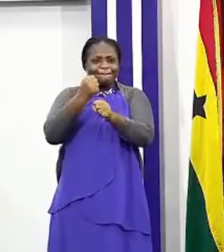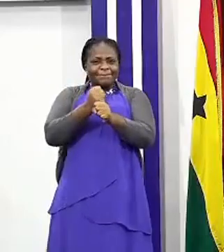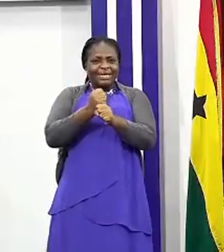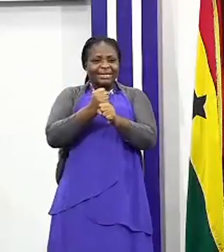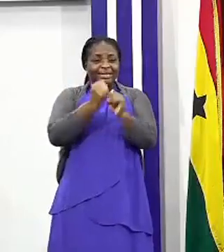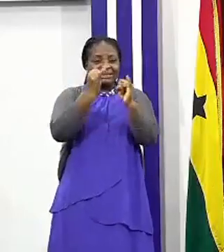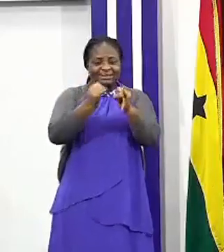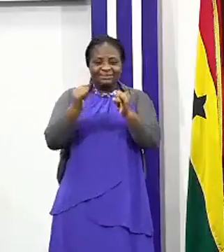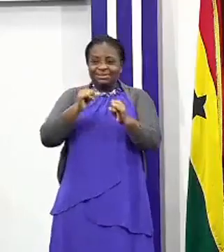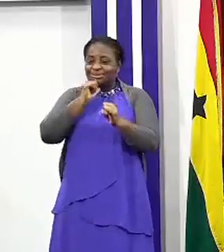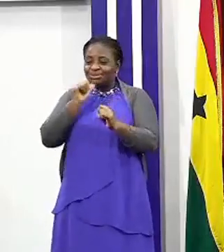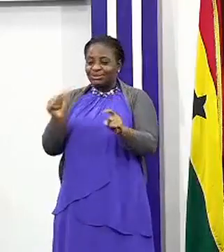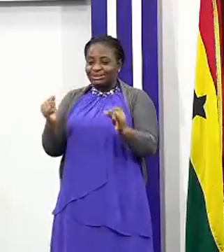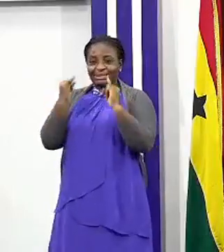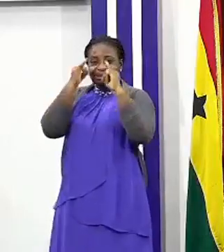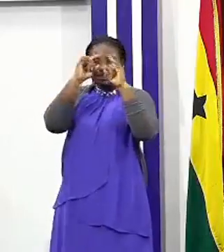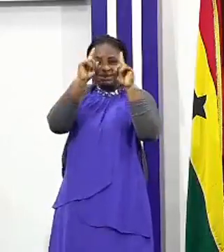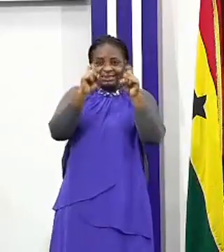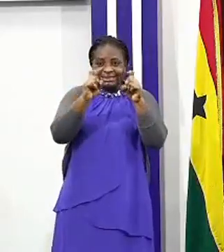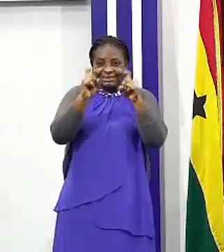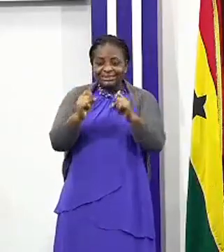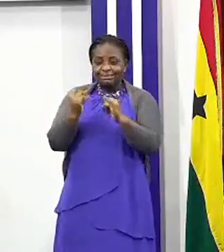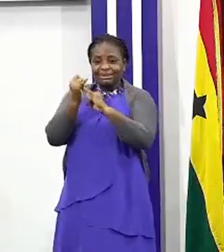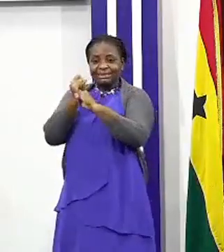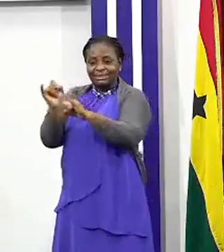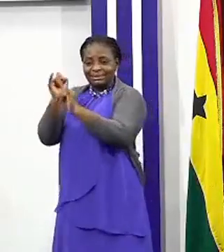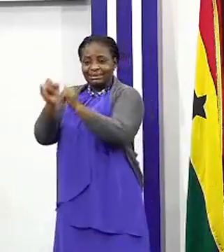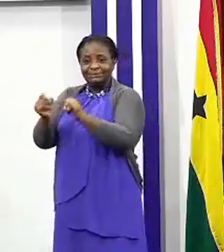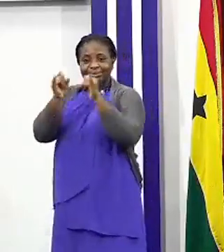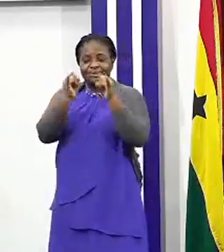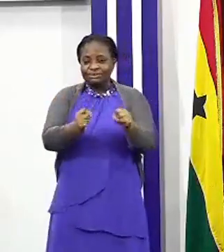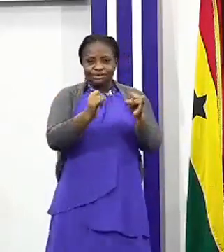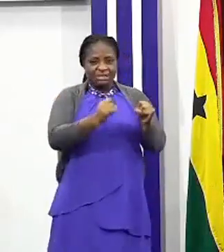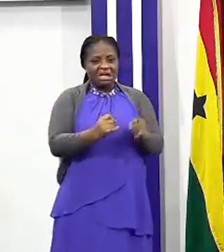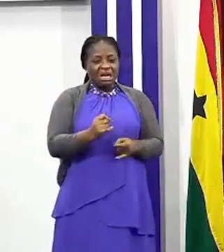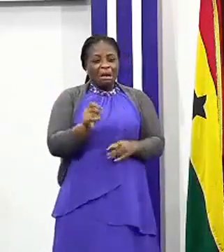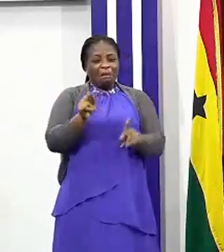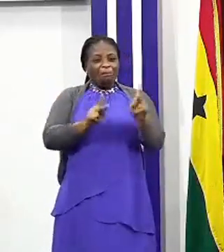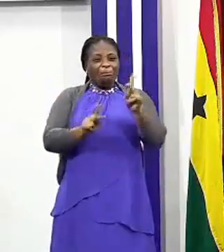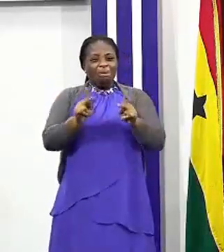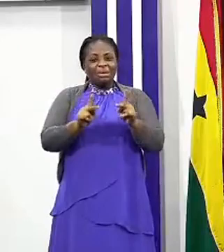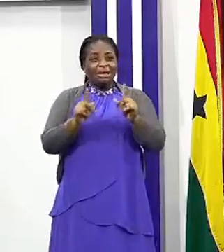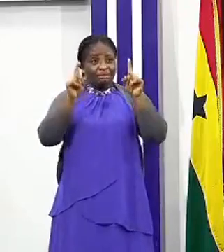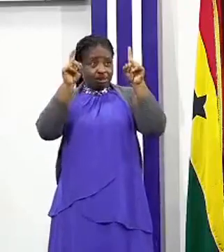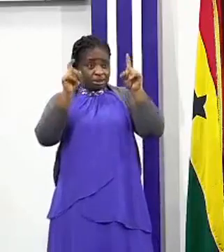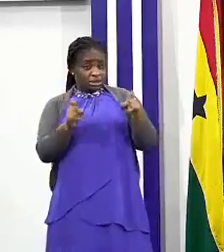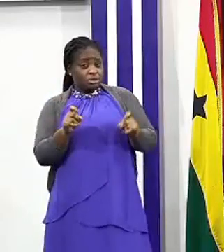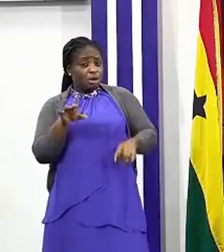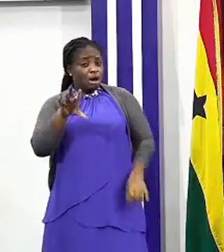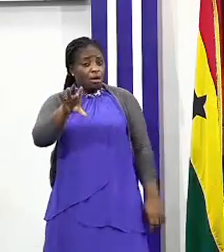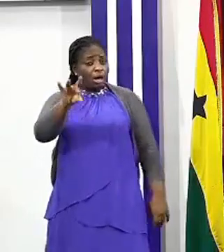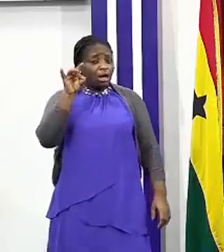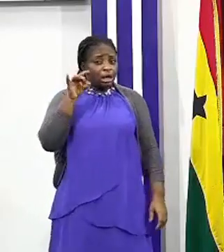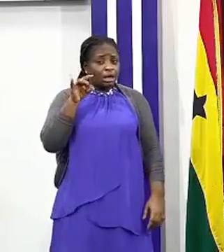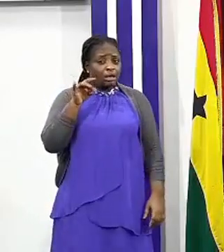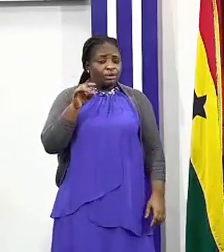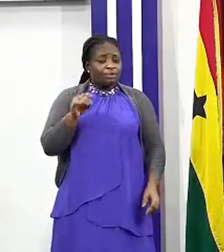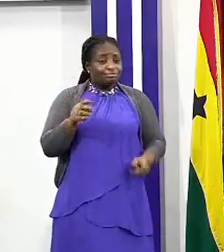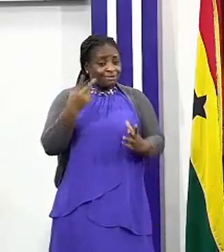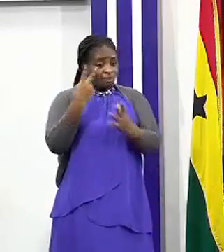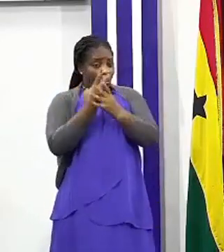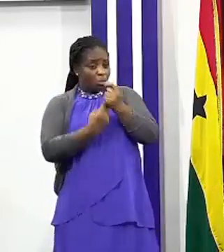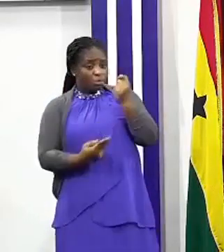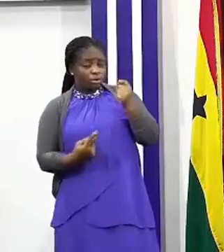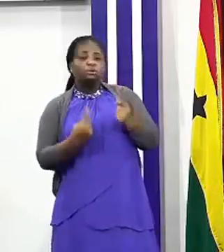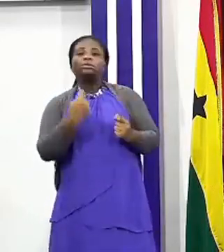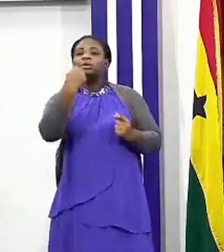test. We do not test them individually. For those who have actually been tested, you find that you have given both